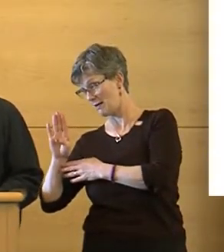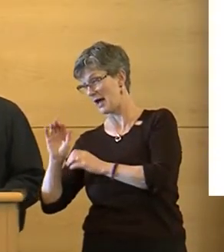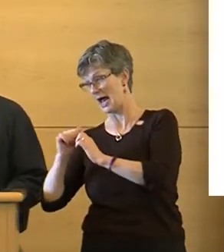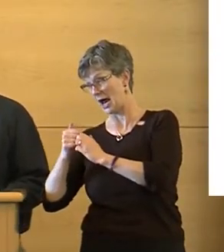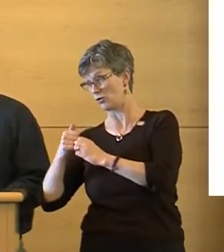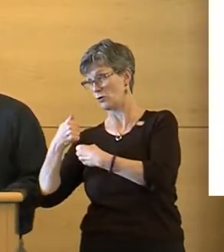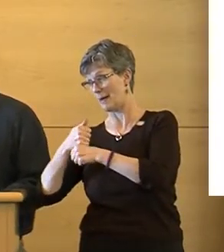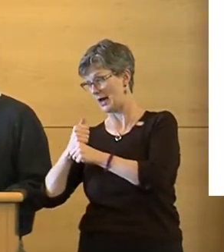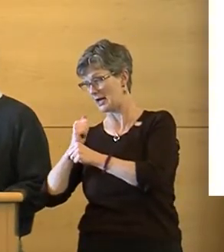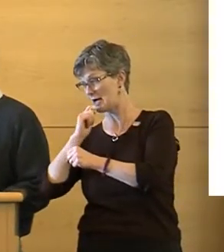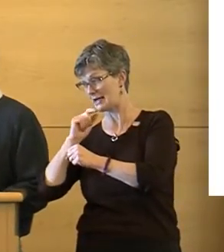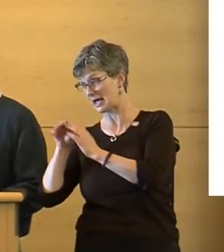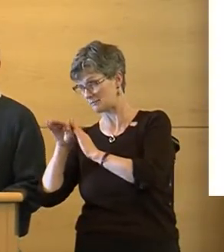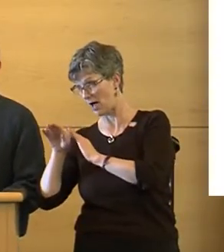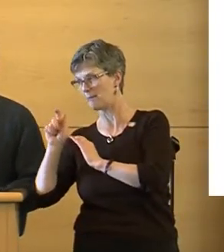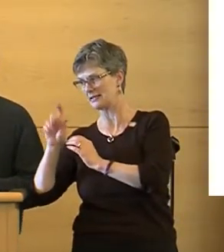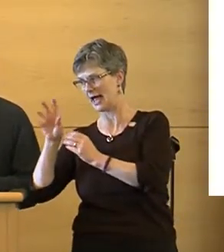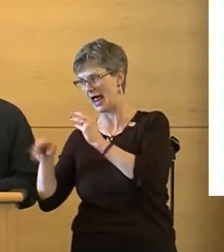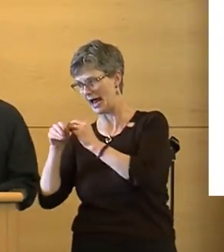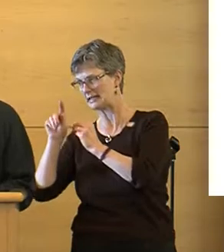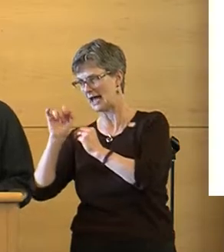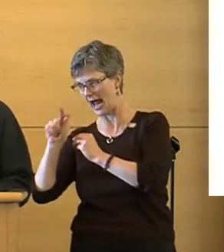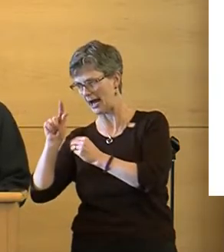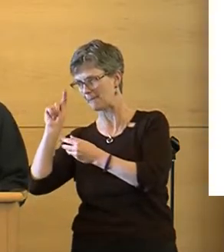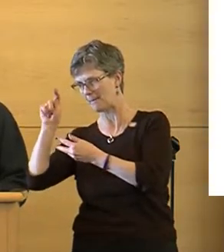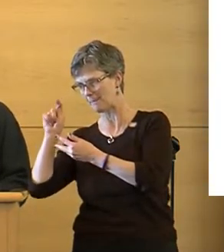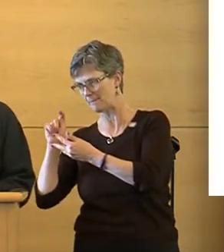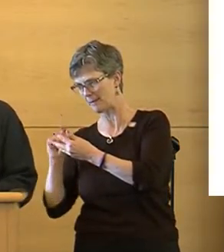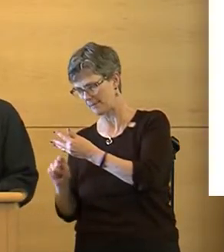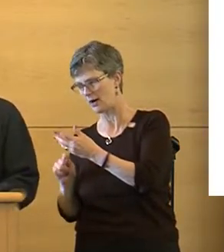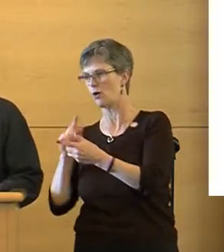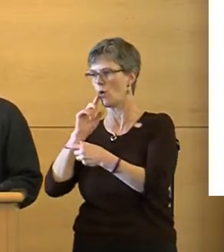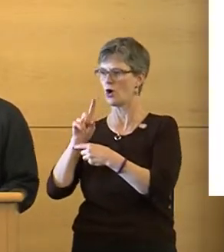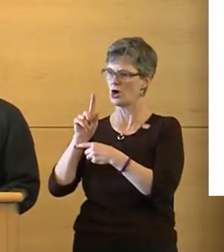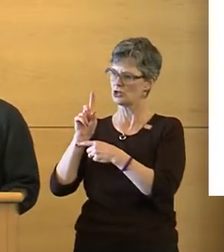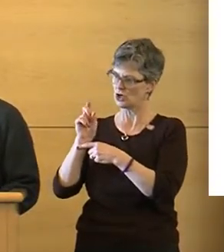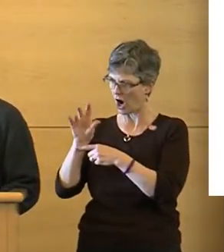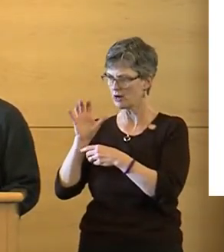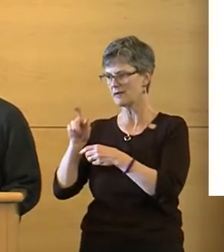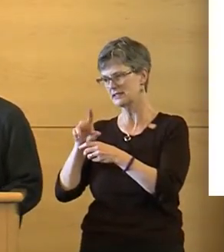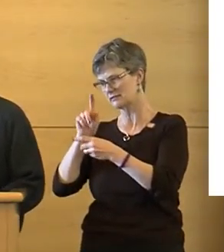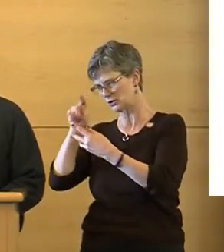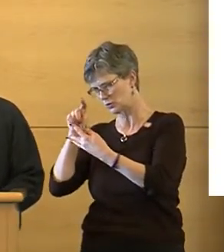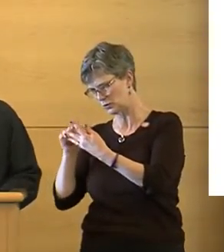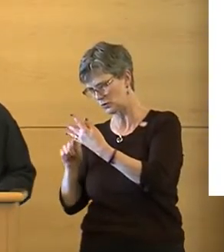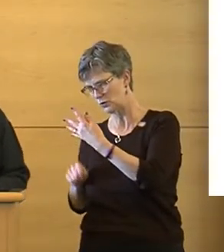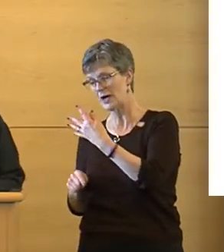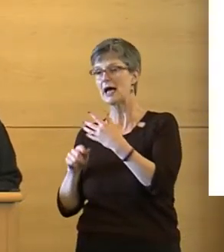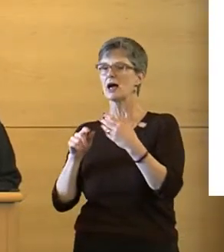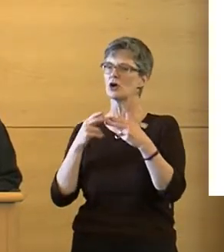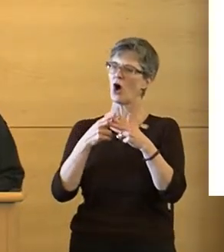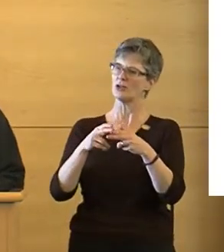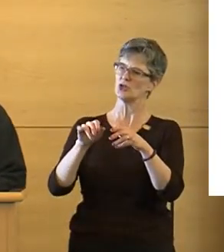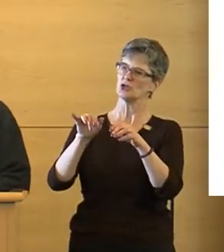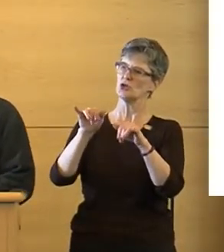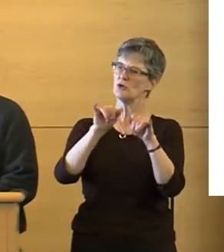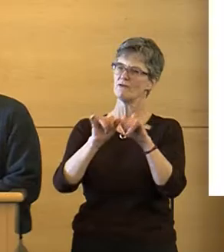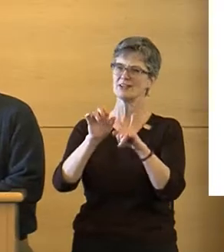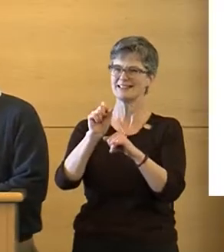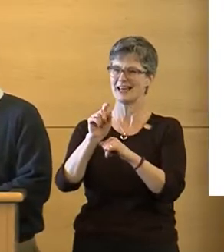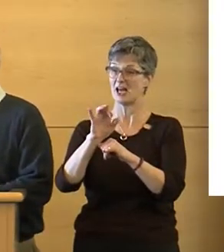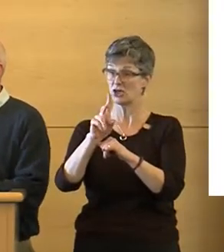accessibility standards. So there has to be a central way that says this is how you need